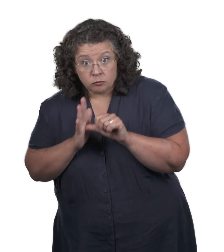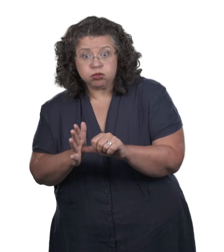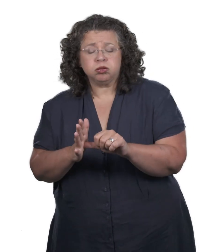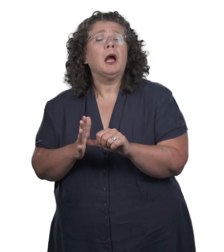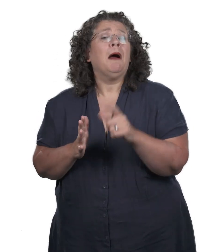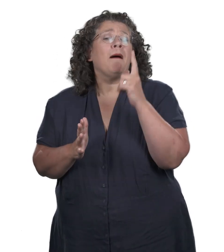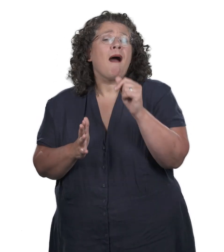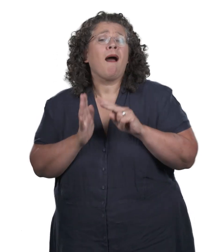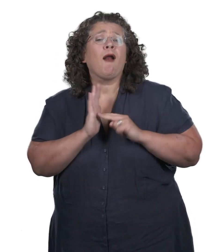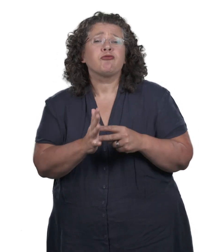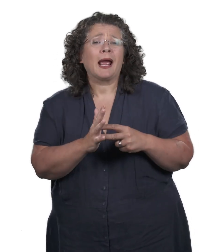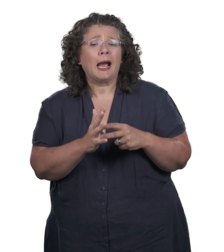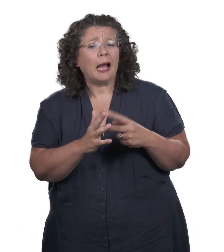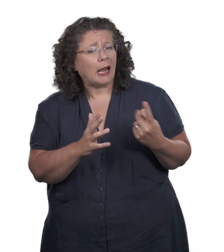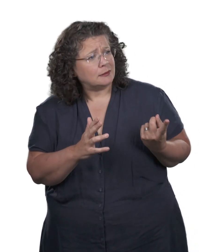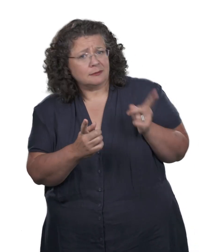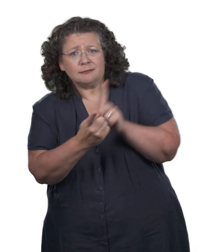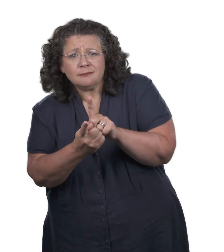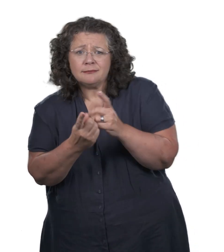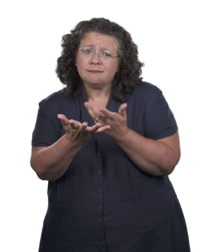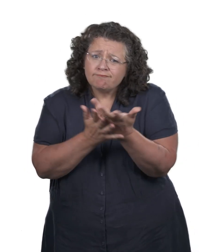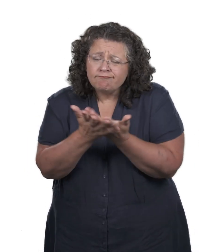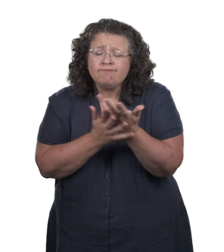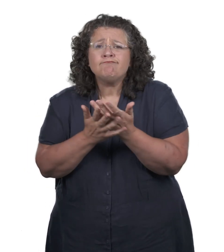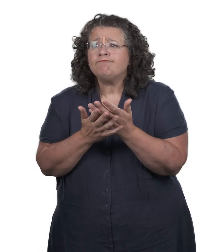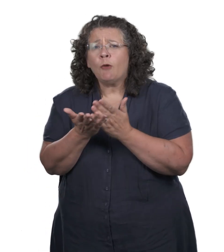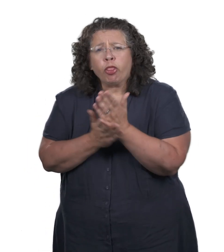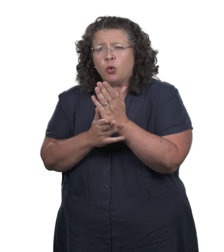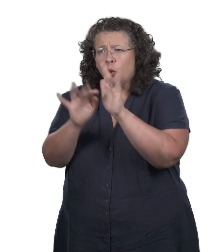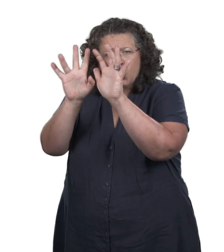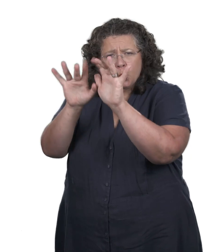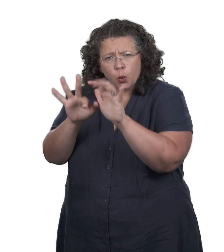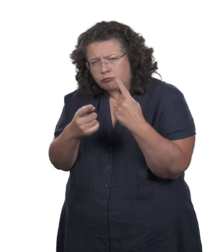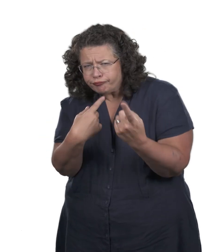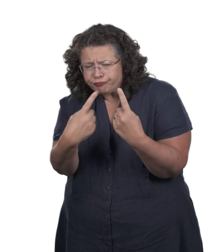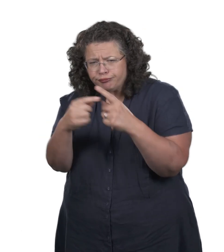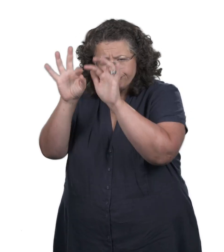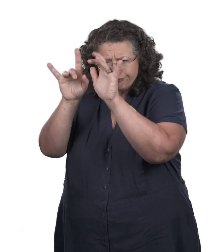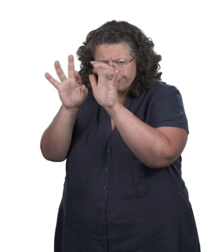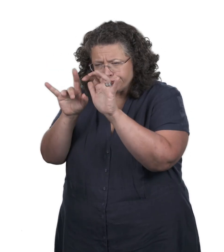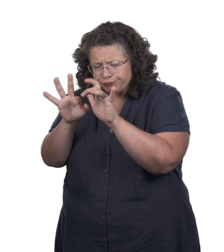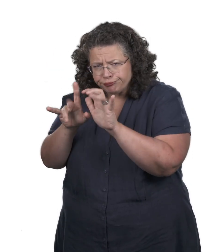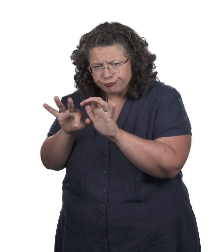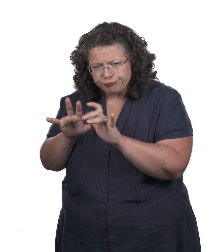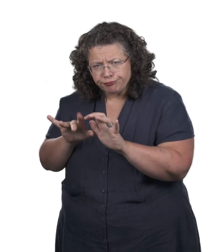difficulties completing the form yourself, we can arrange for someone to go through it with you and complete on your